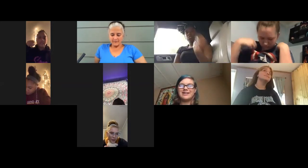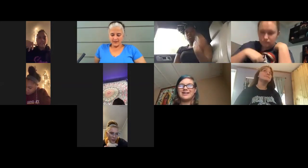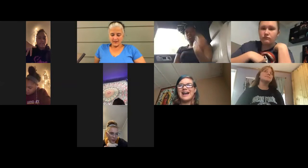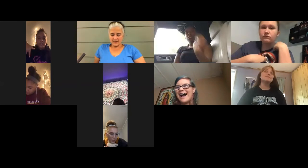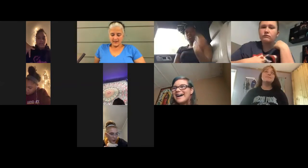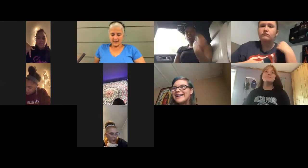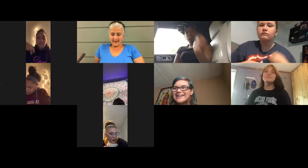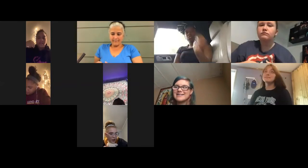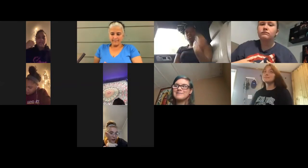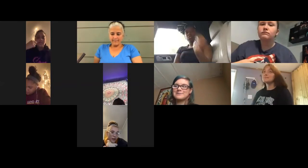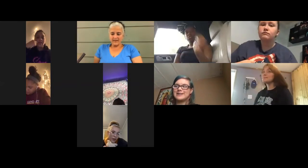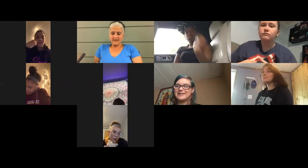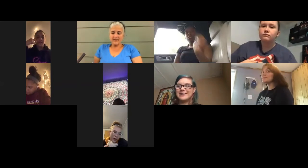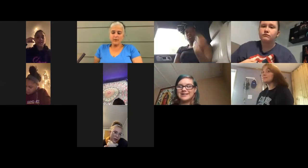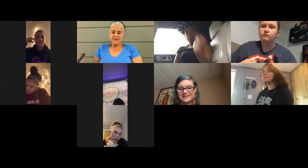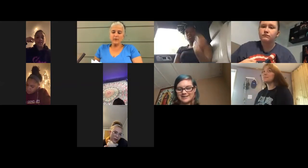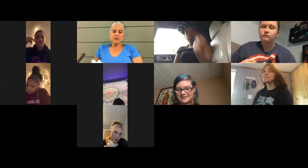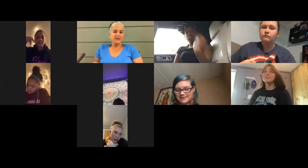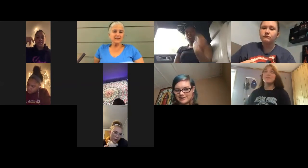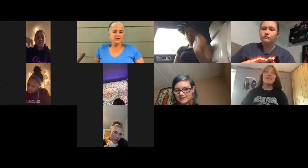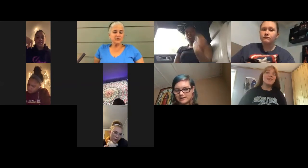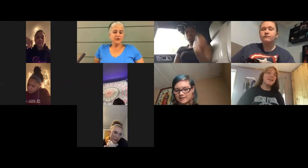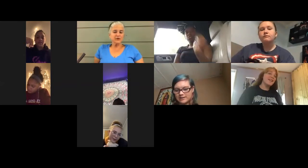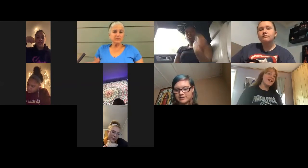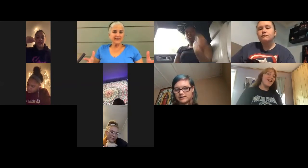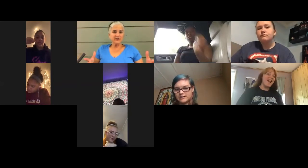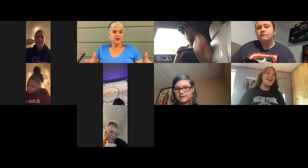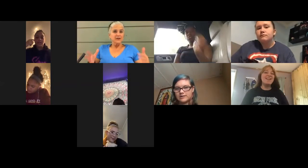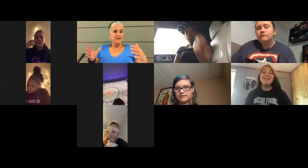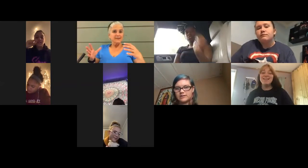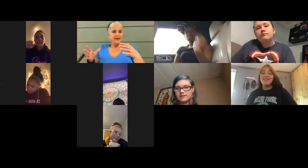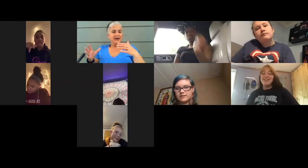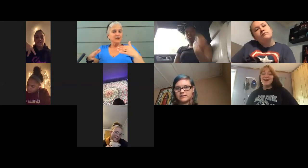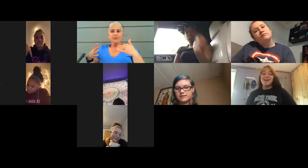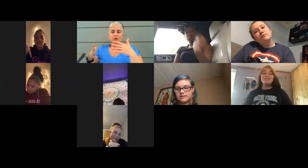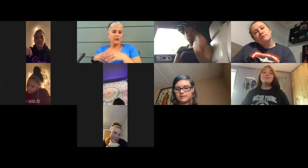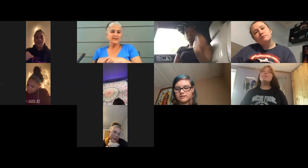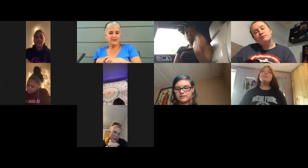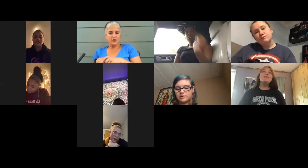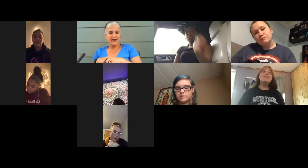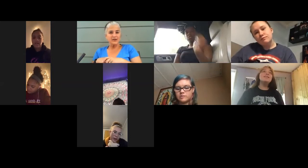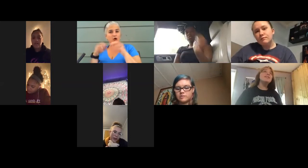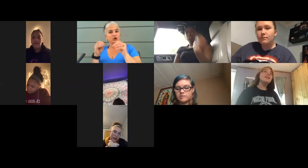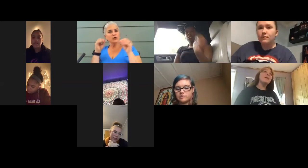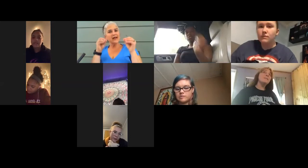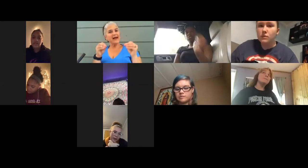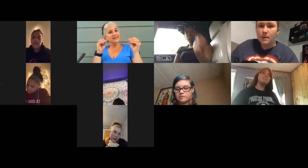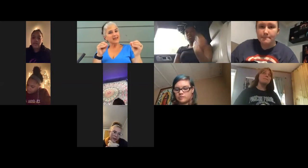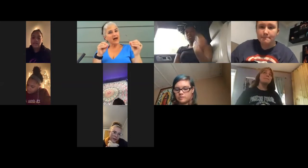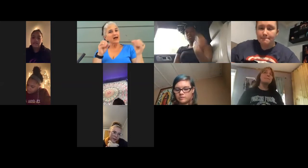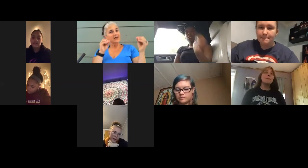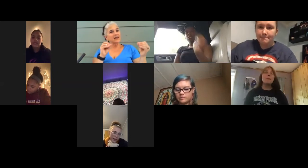So yeah. In the same way that when you're listening to your Spanish recordings in class,